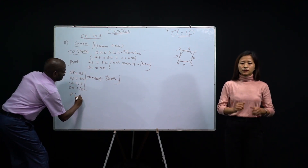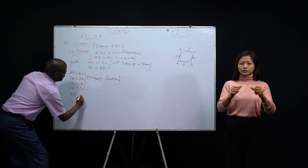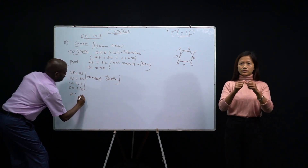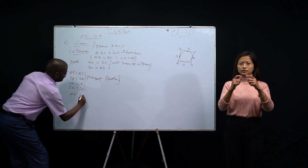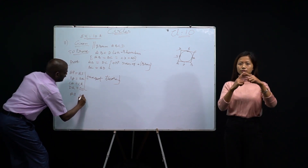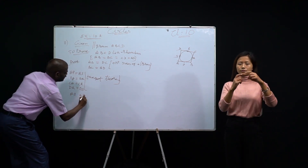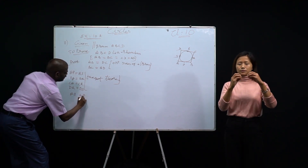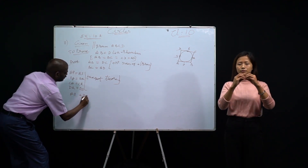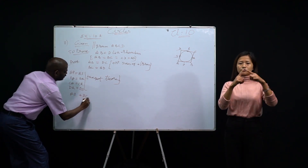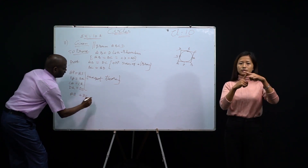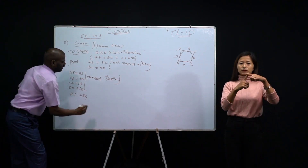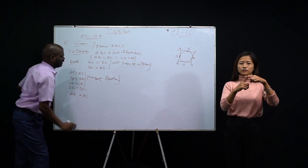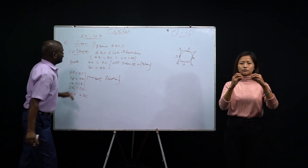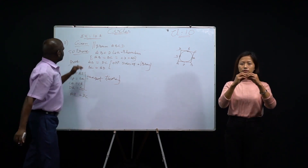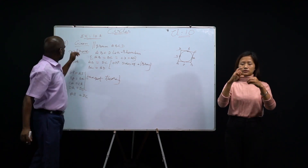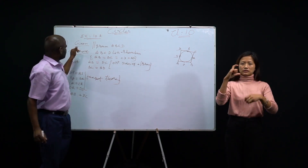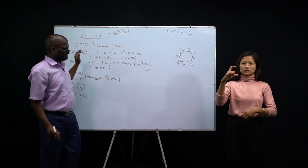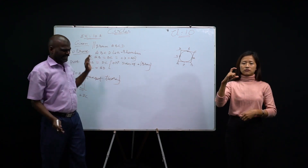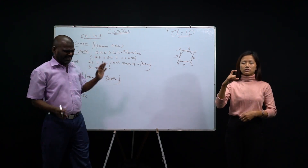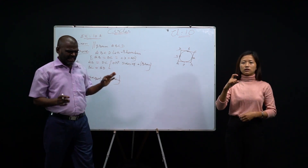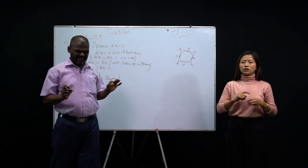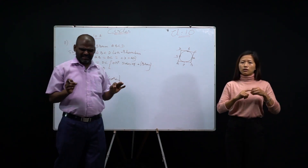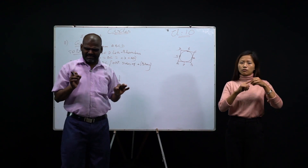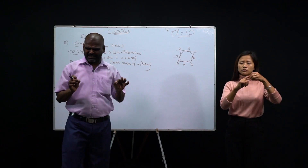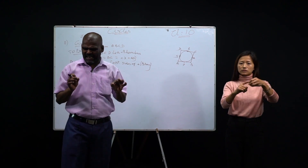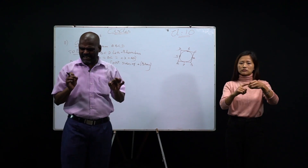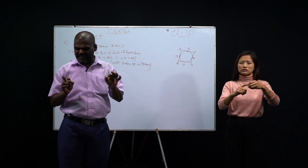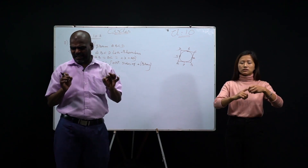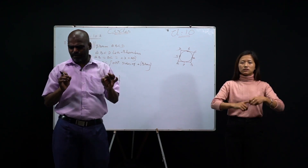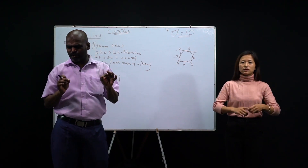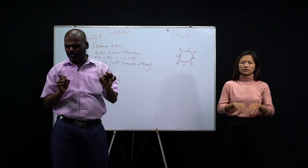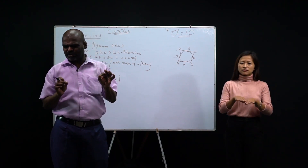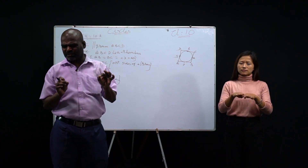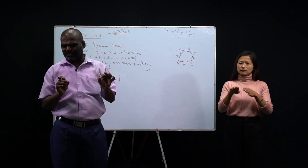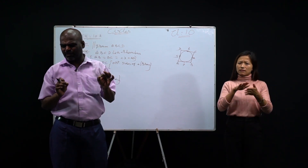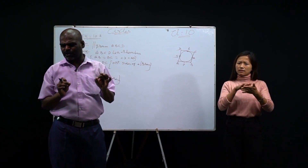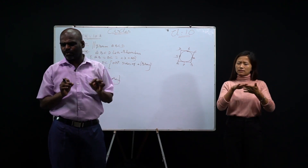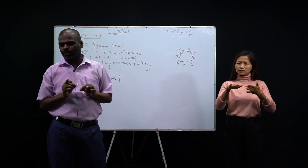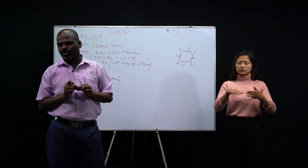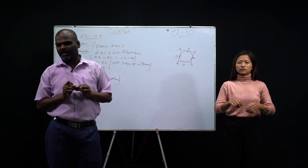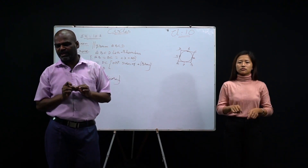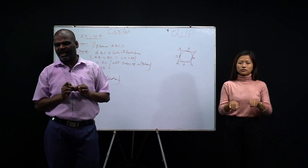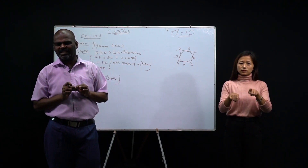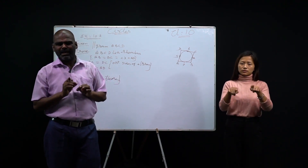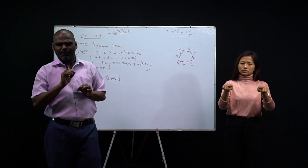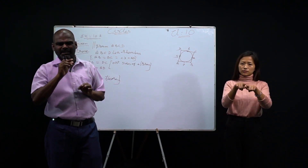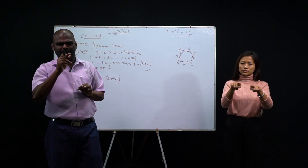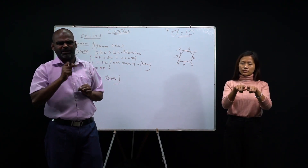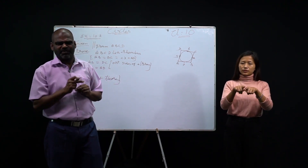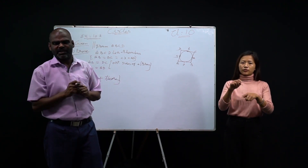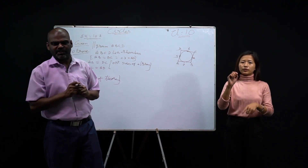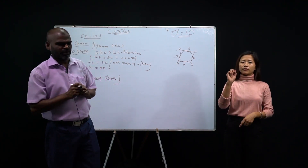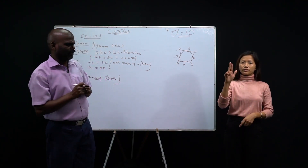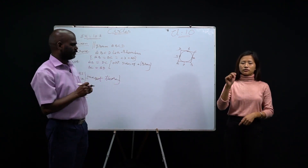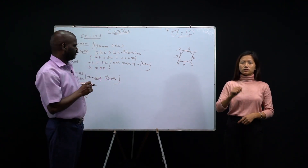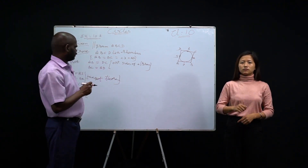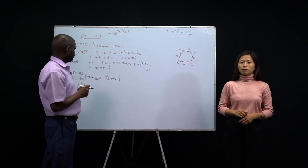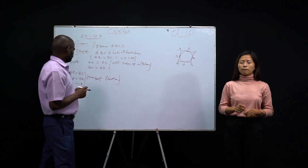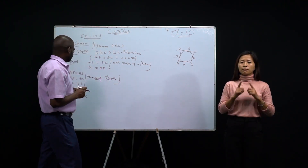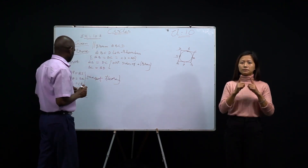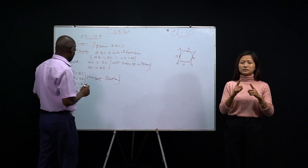AB plus DC. This question is slightly almost similar to question number 8, but some different is here.